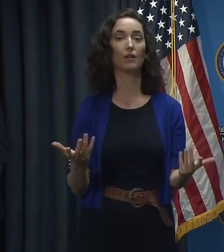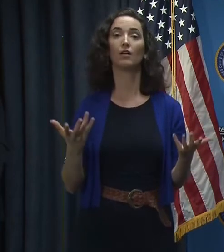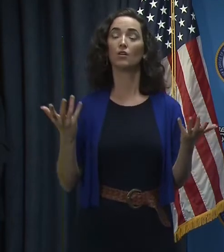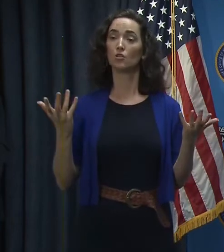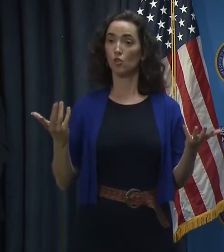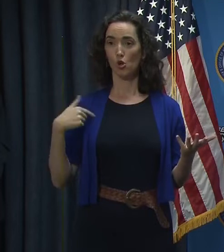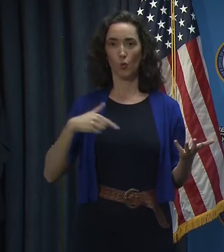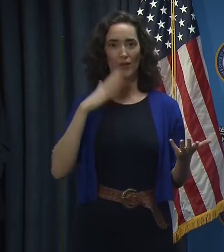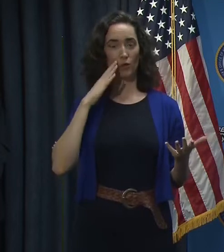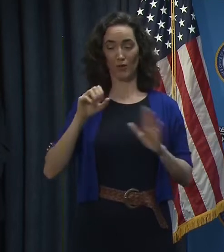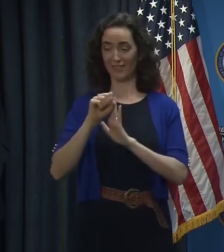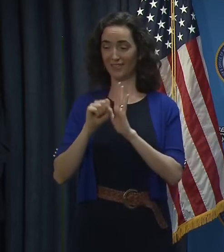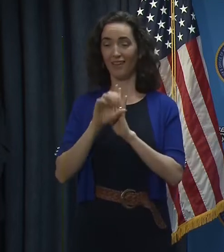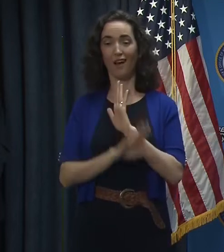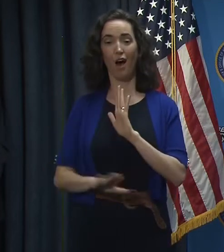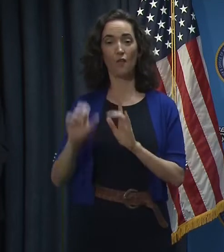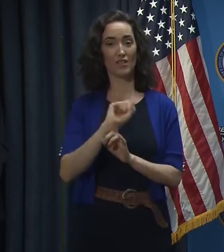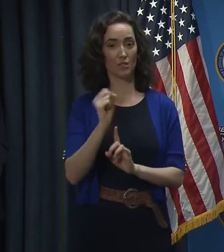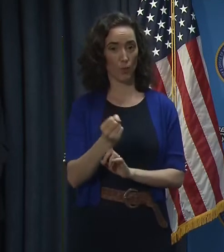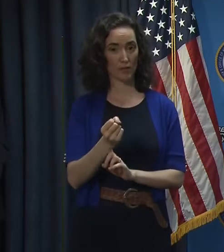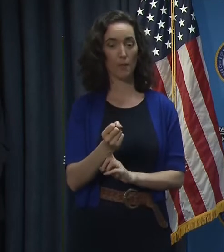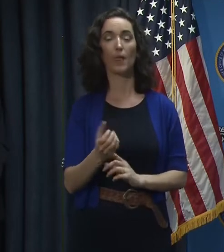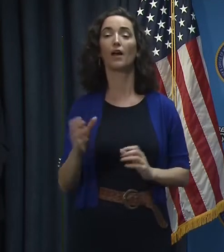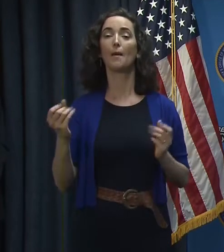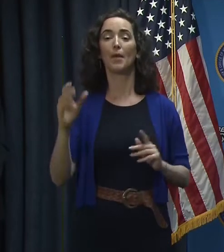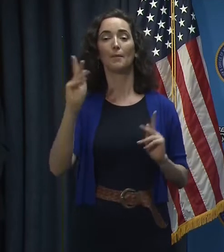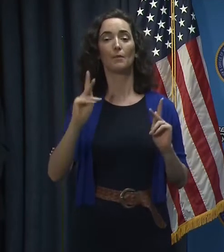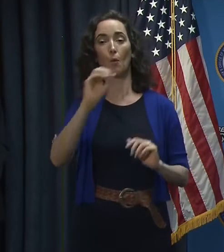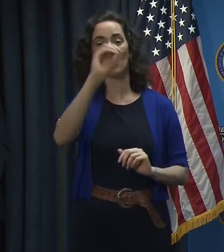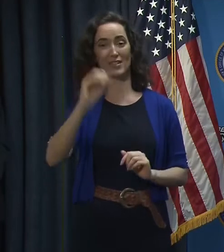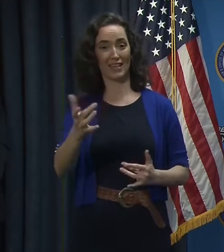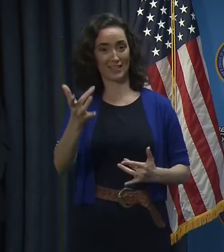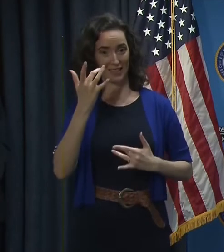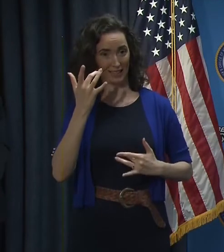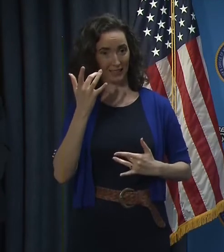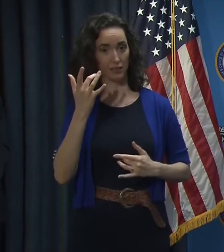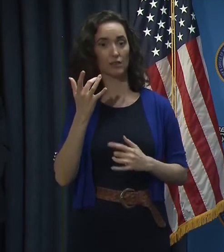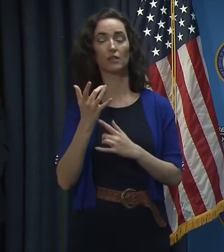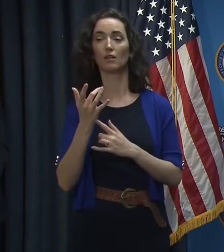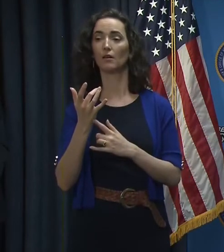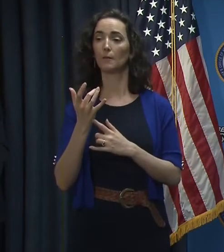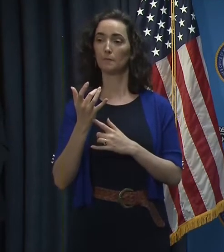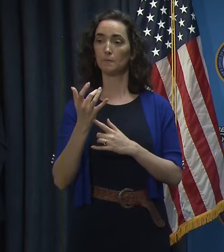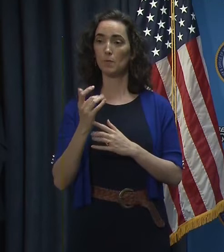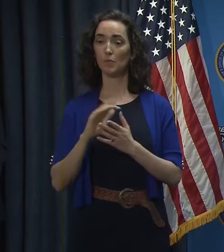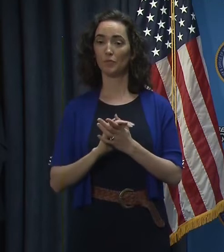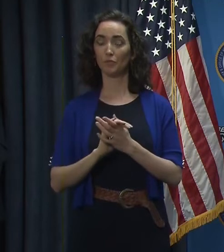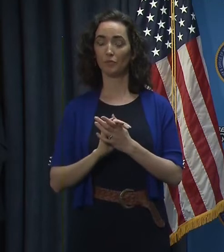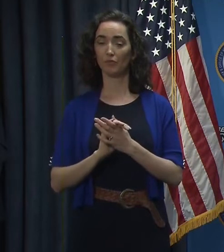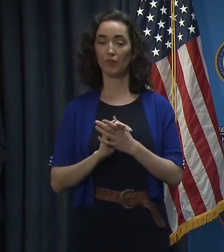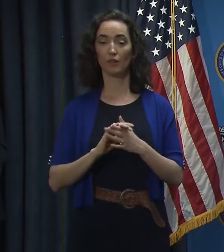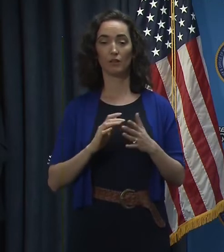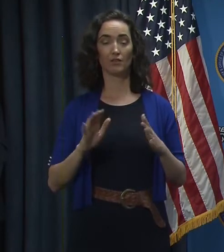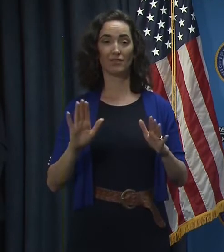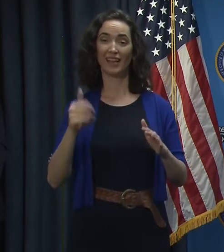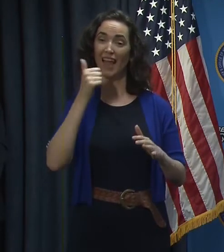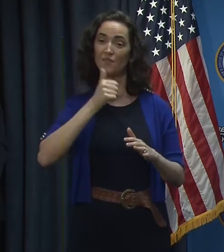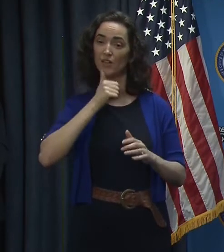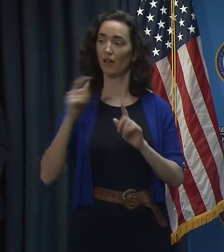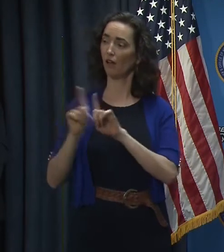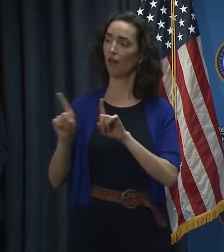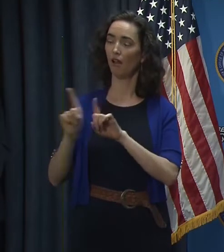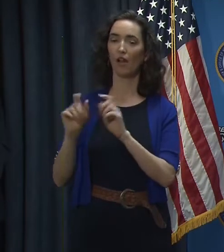we are as a state in terms of our per capita cases, the disease burden, and every day I spend with Dr. BU,